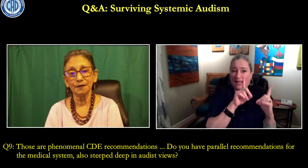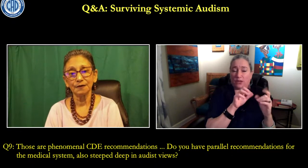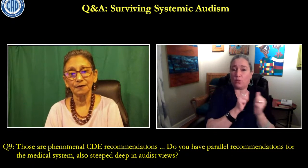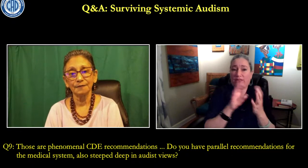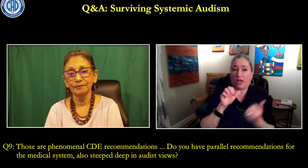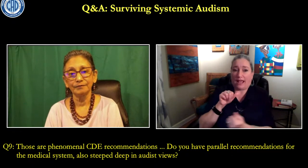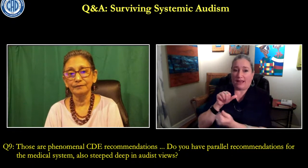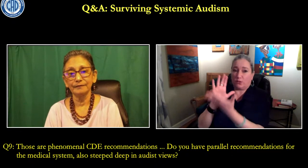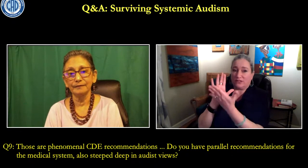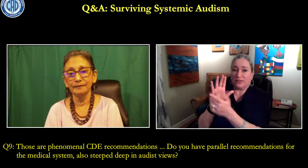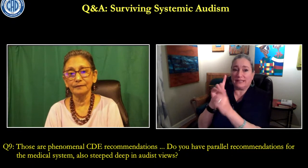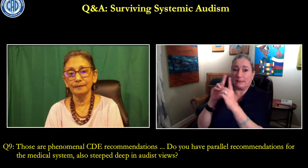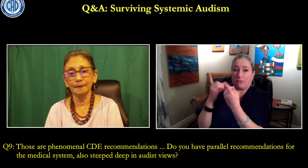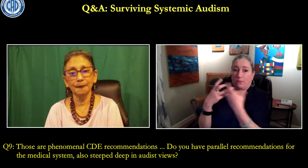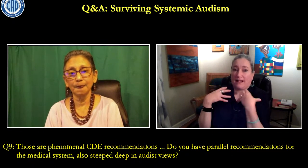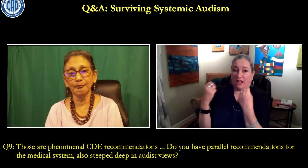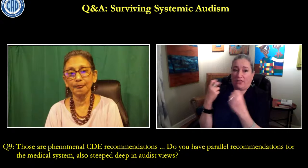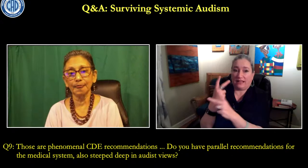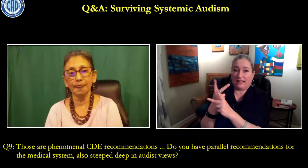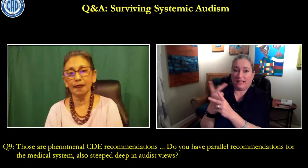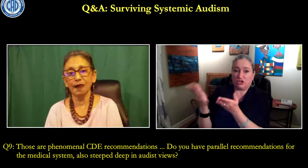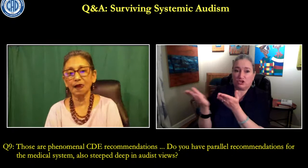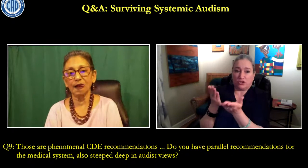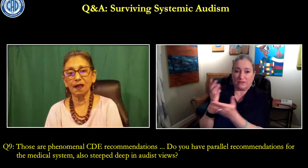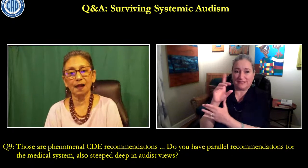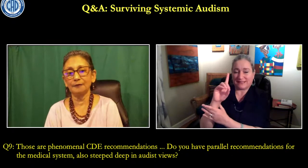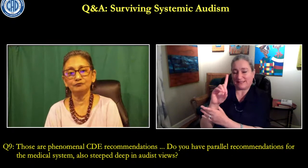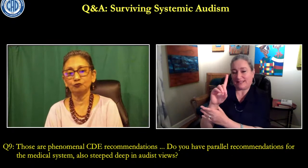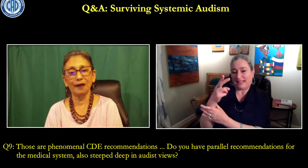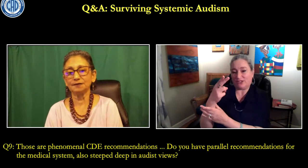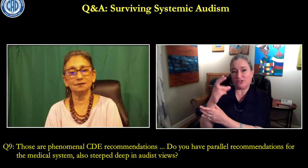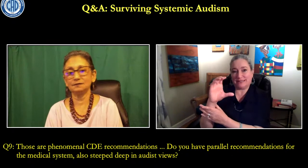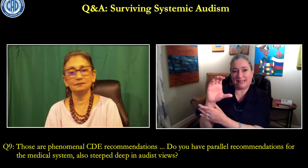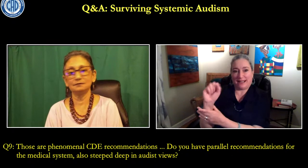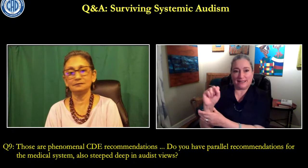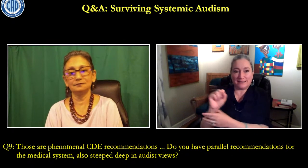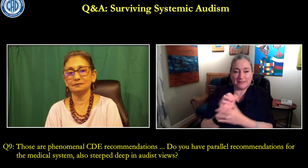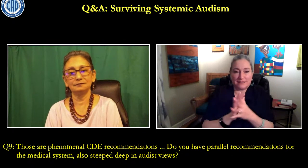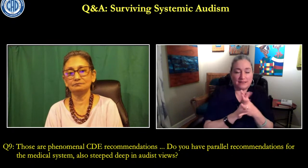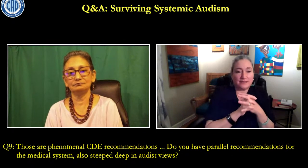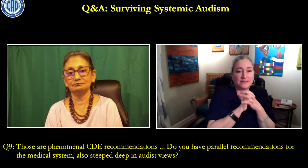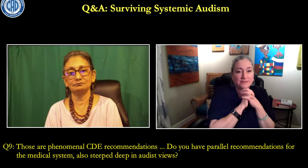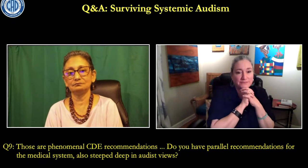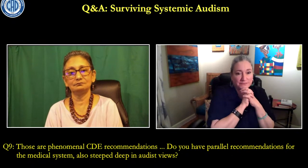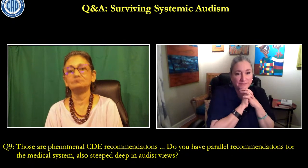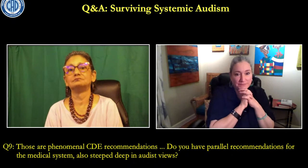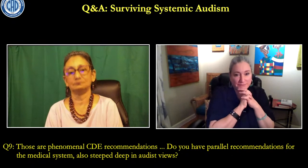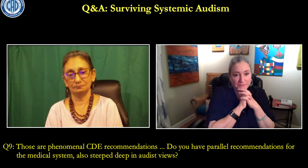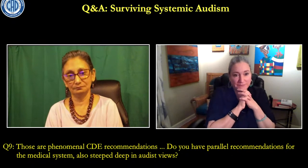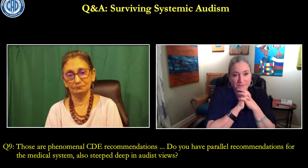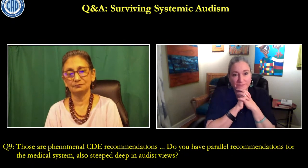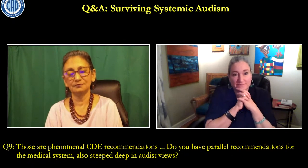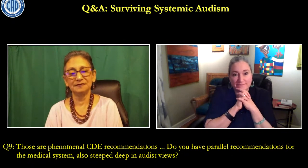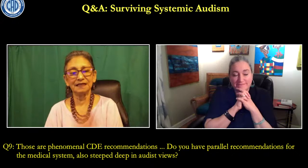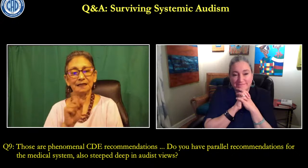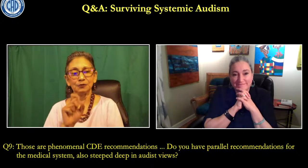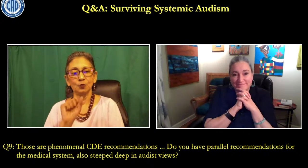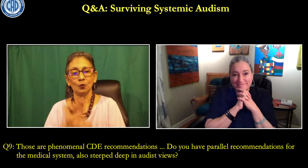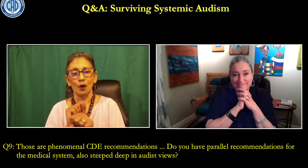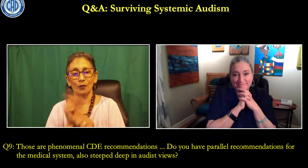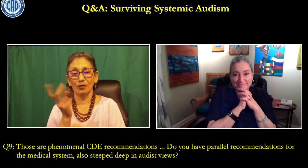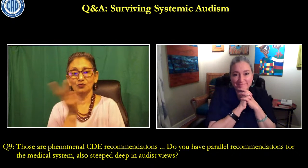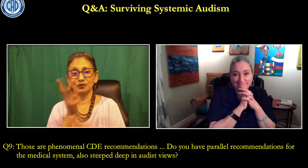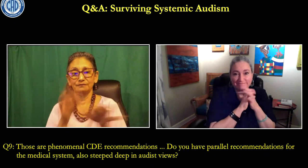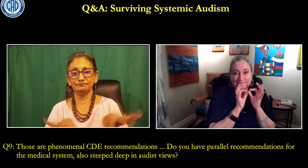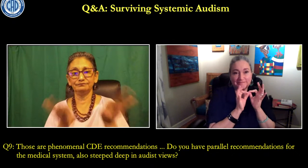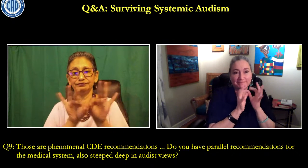It cannot just happen within the educational system if you don't also deal with the